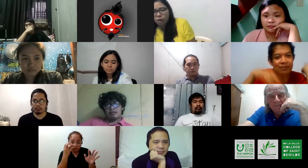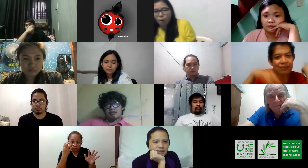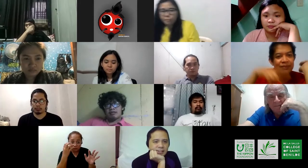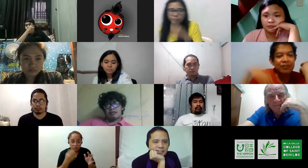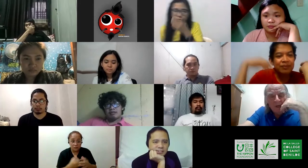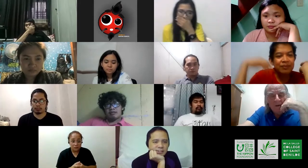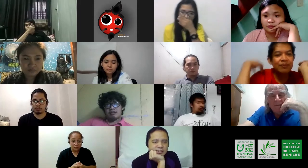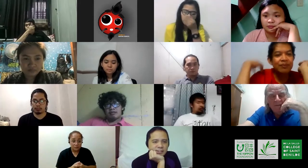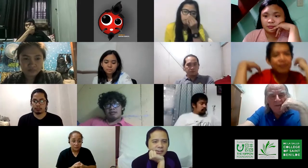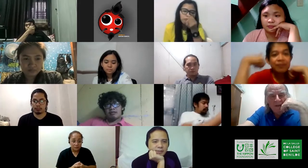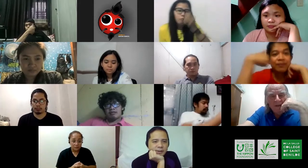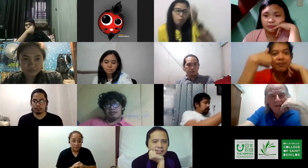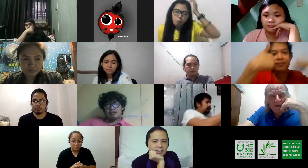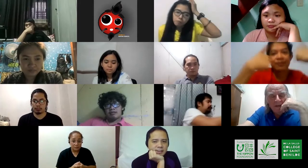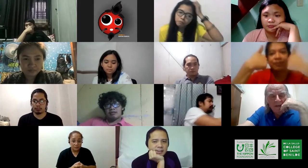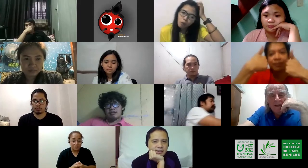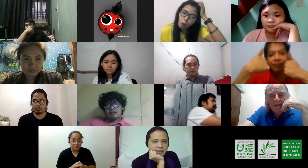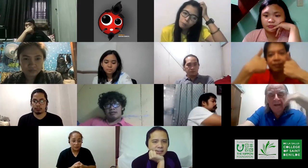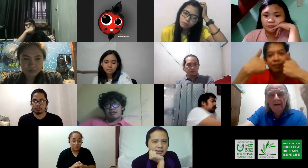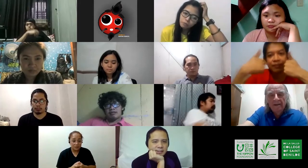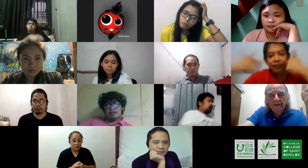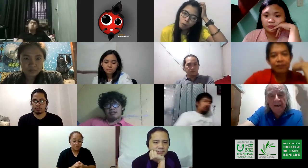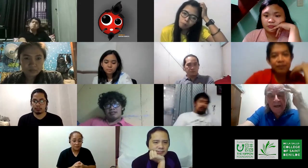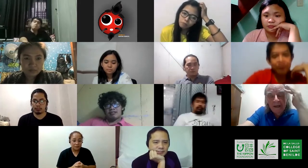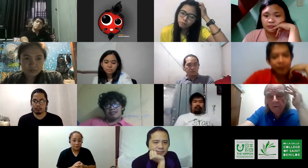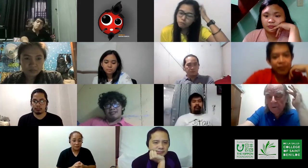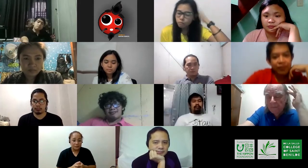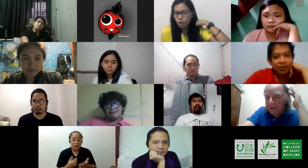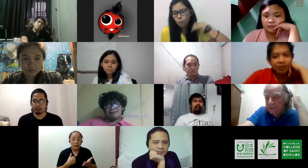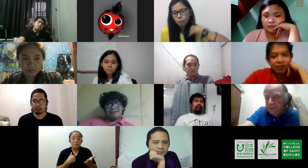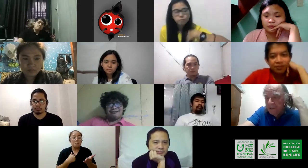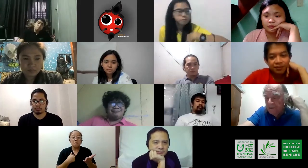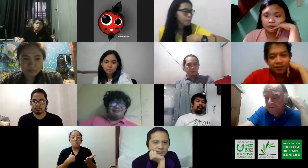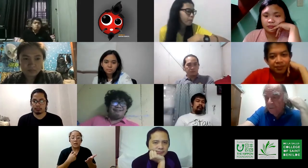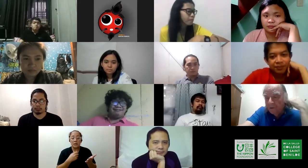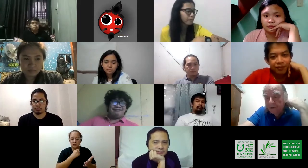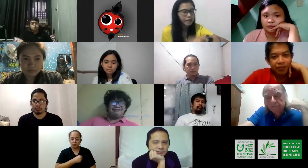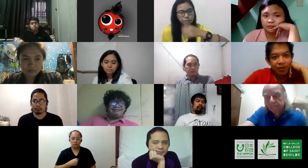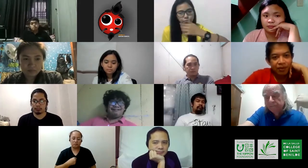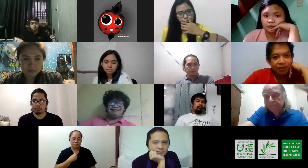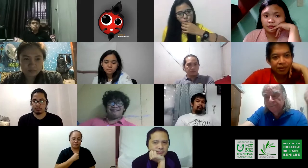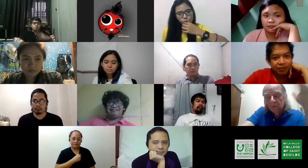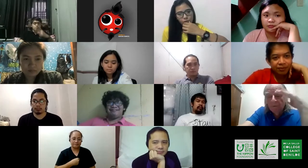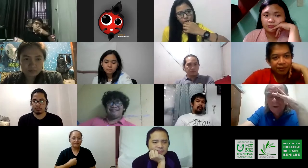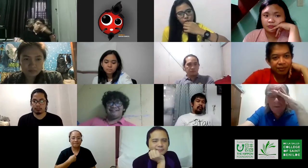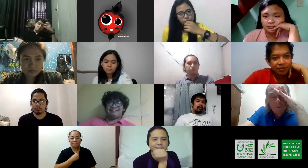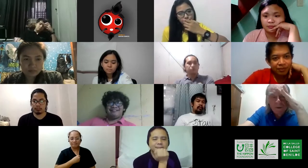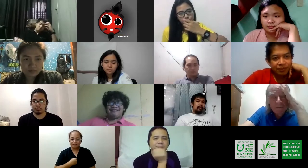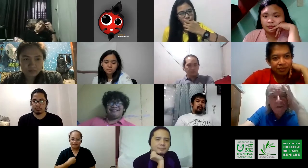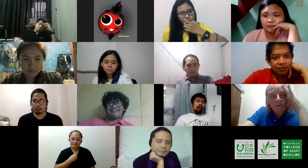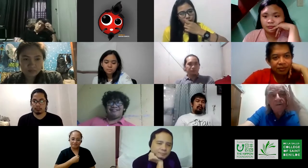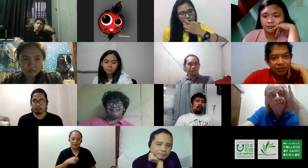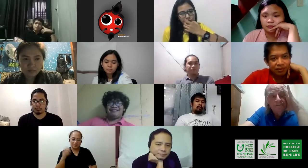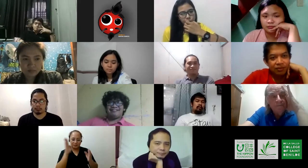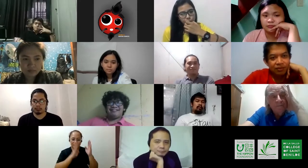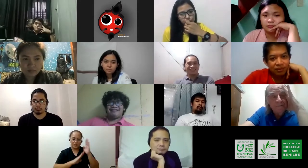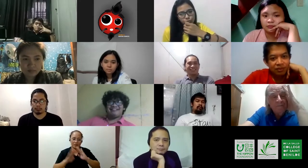Yes, sir. It's clear, Ray saying it's clear. Yeah, and I do apologize for the problem with the midterm.